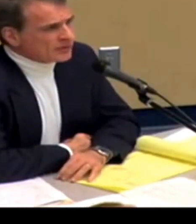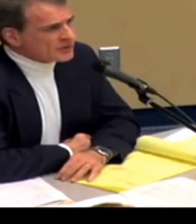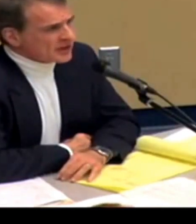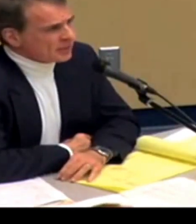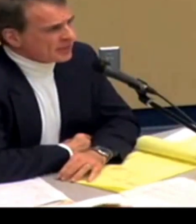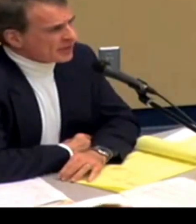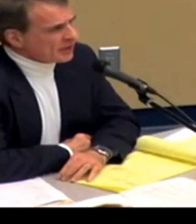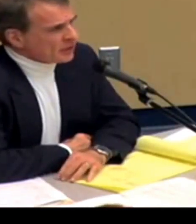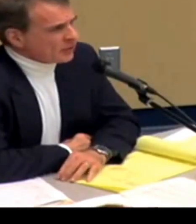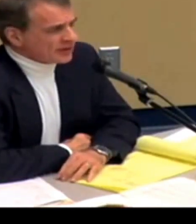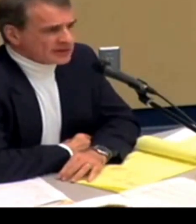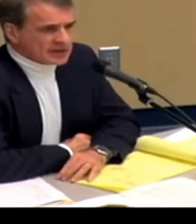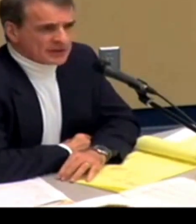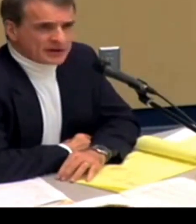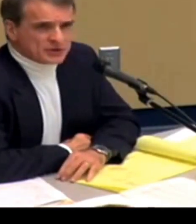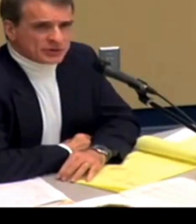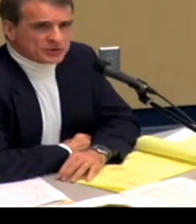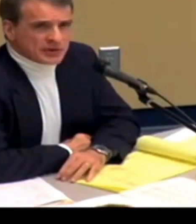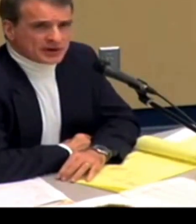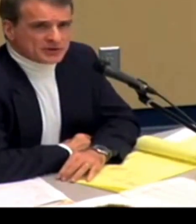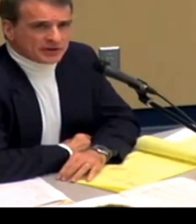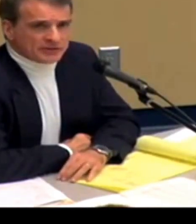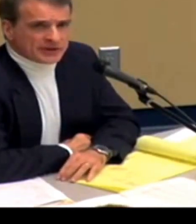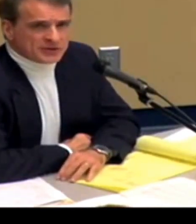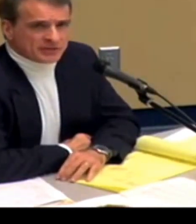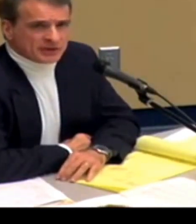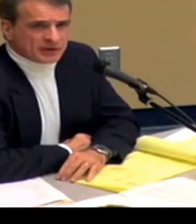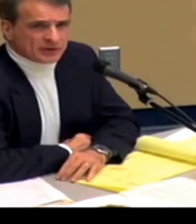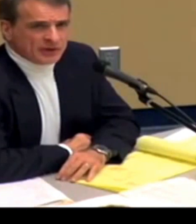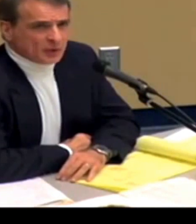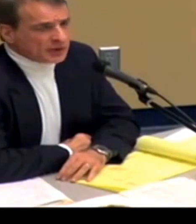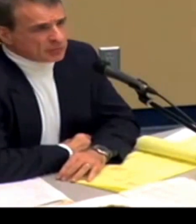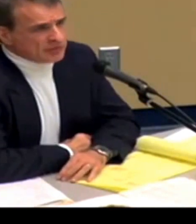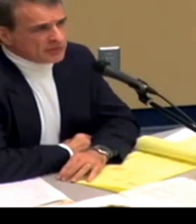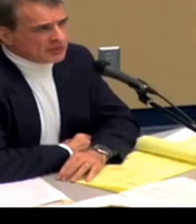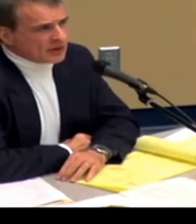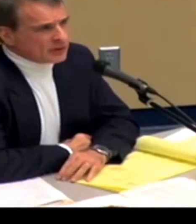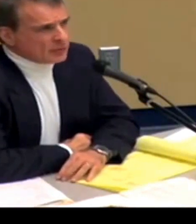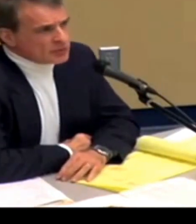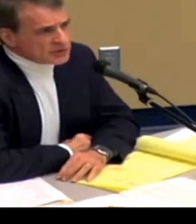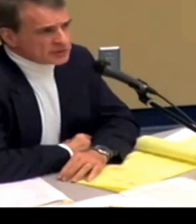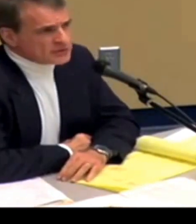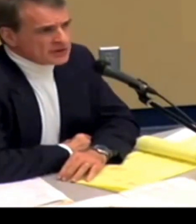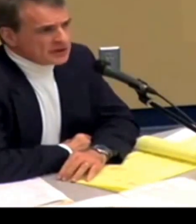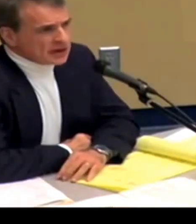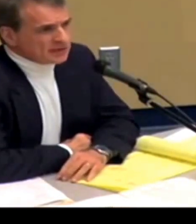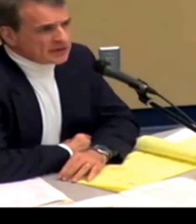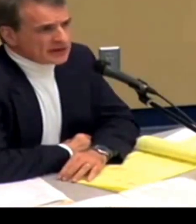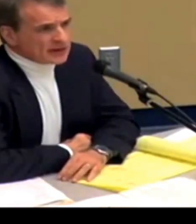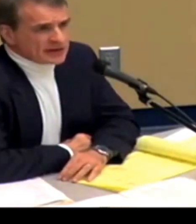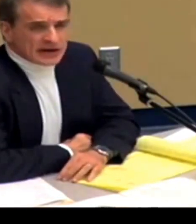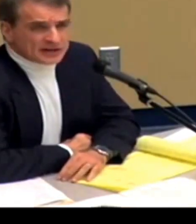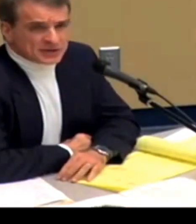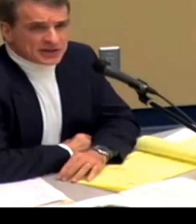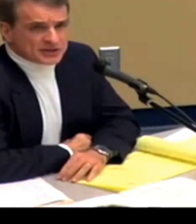for example, that there are no living Tyrannosaurus Rex on the face of the earth. We can prove that there are no Muslims of the United States